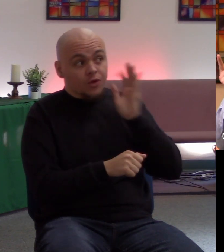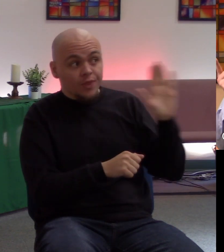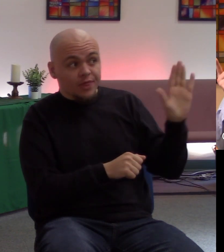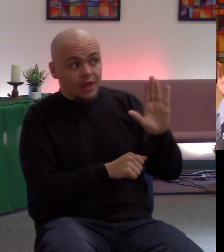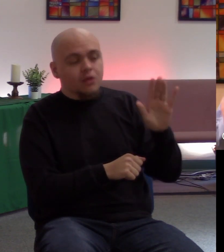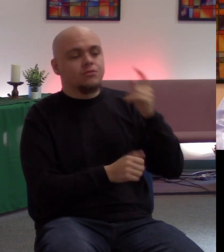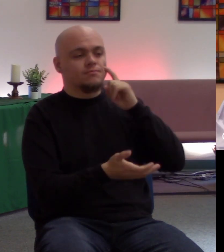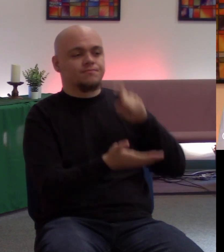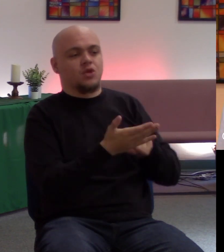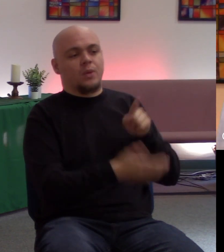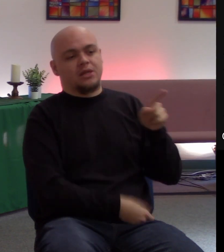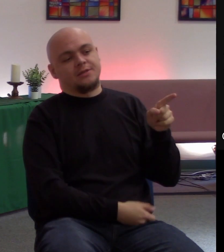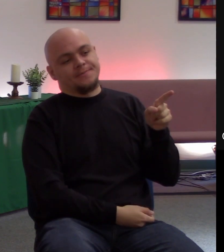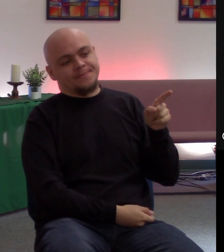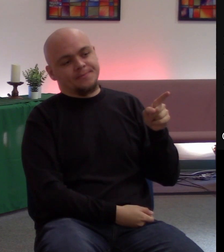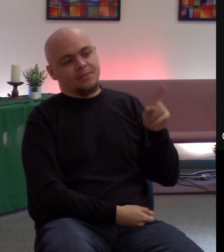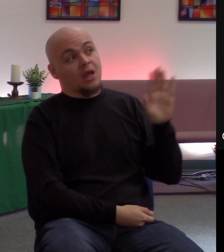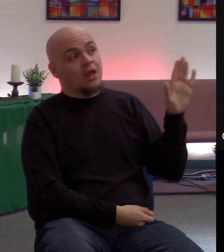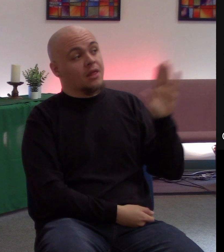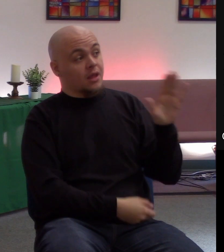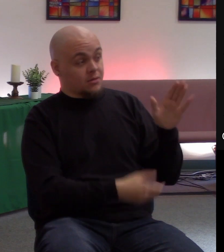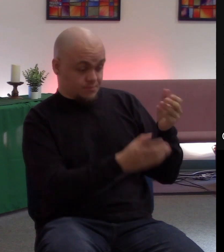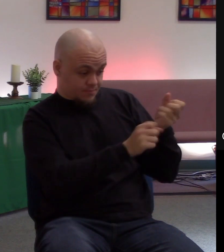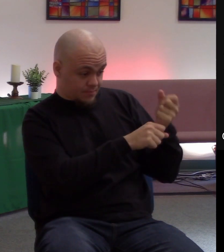By their fruit you will recognize them.